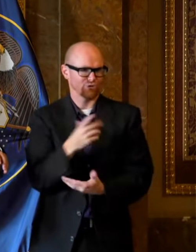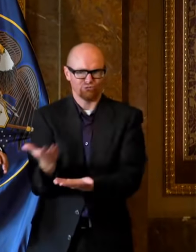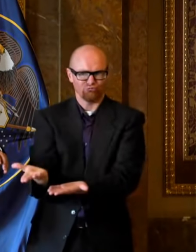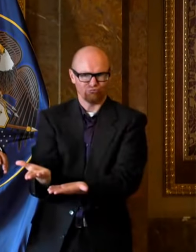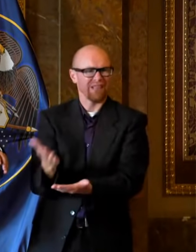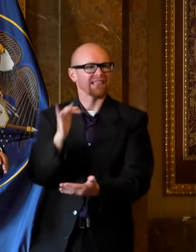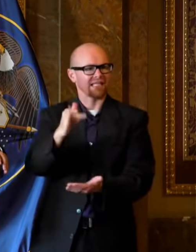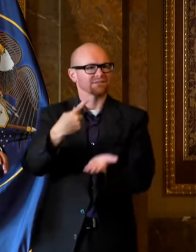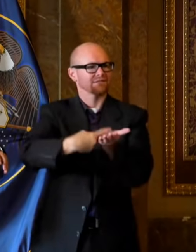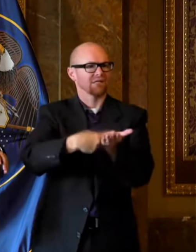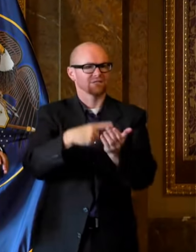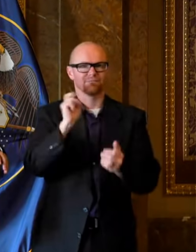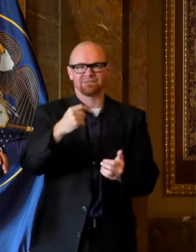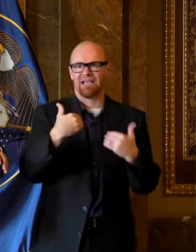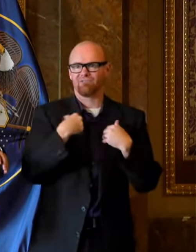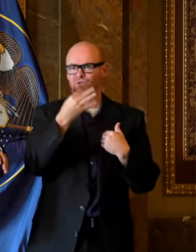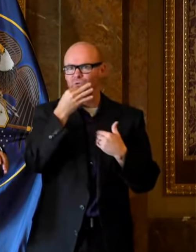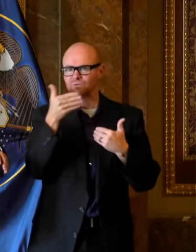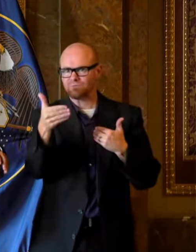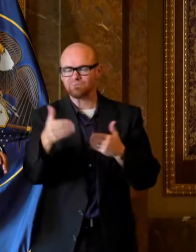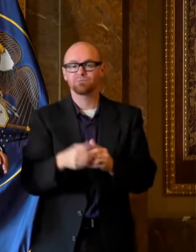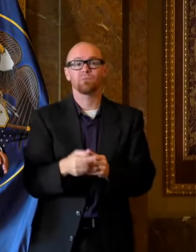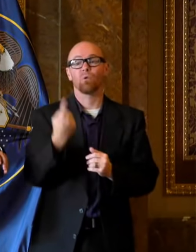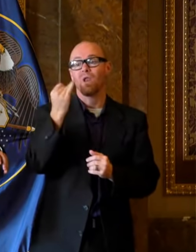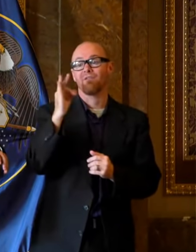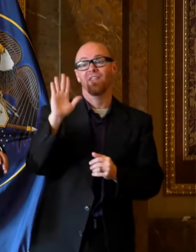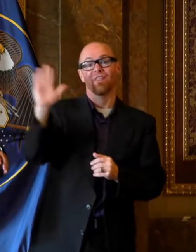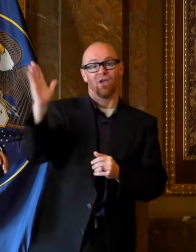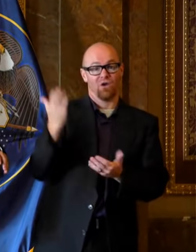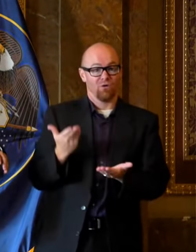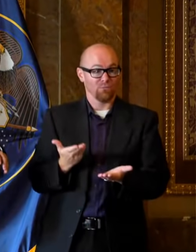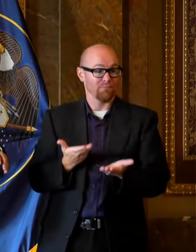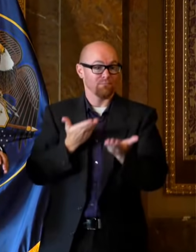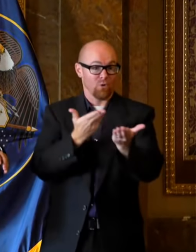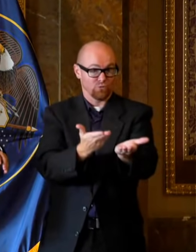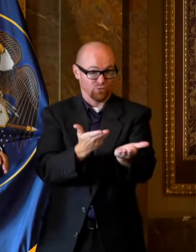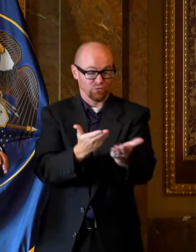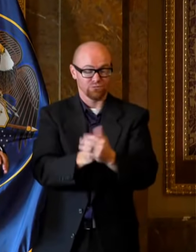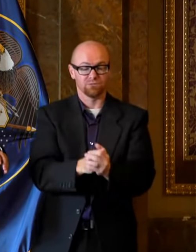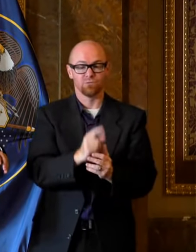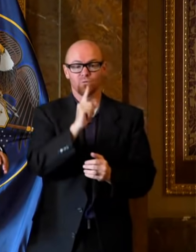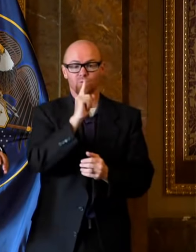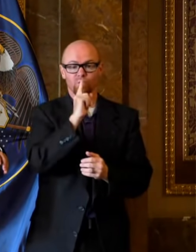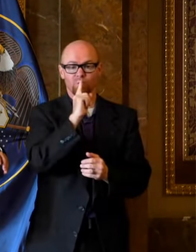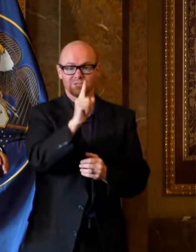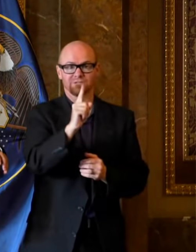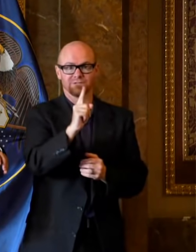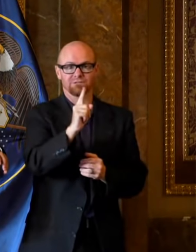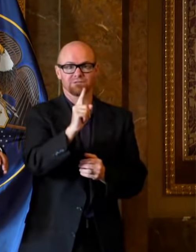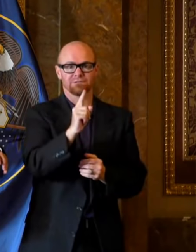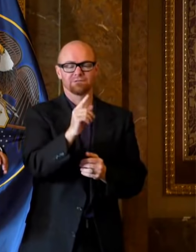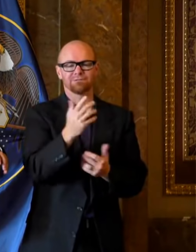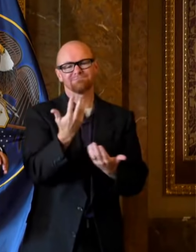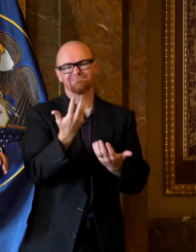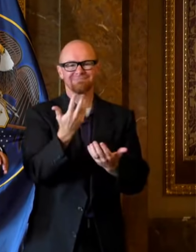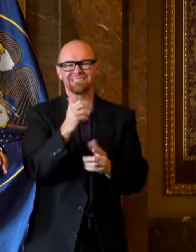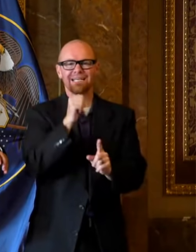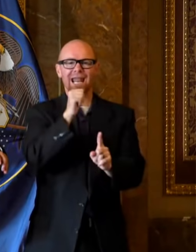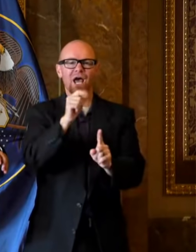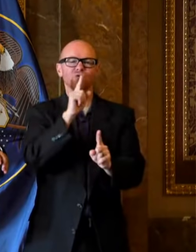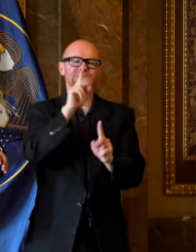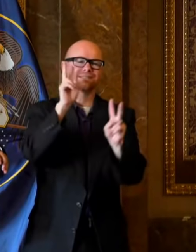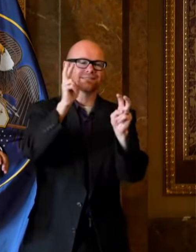those discussions. One of the proposals that was put forward was it was not a school